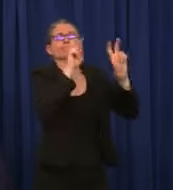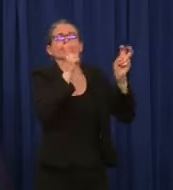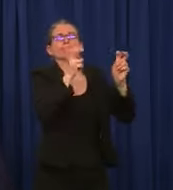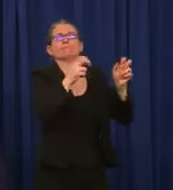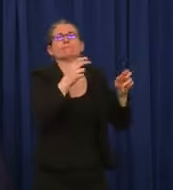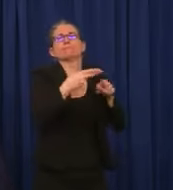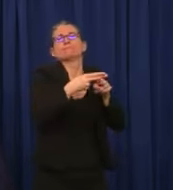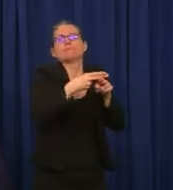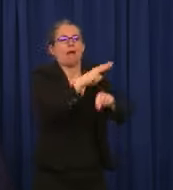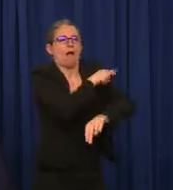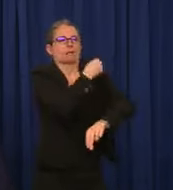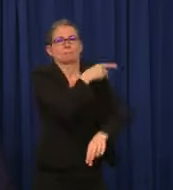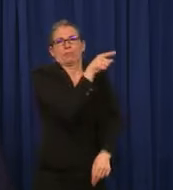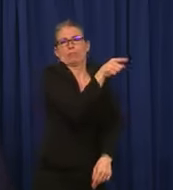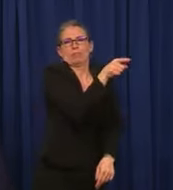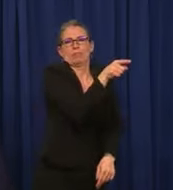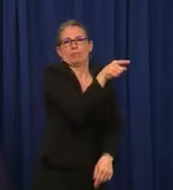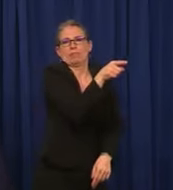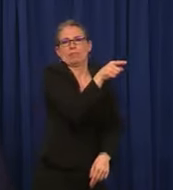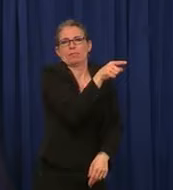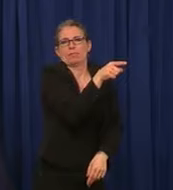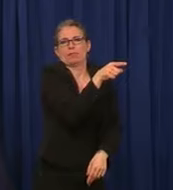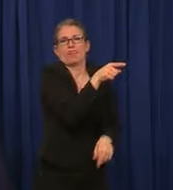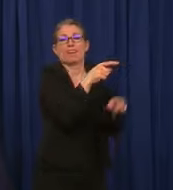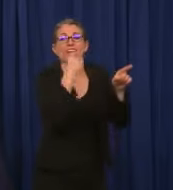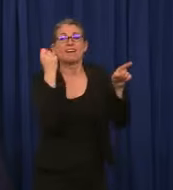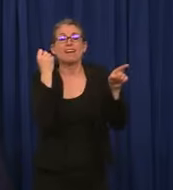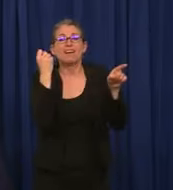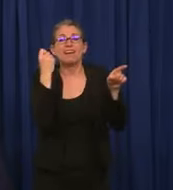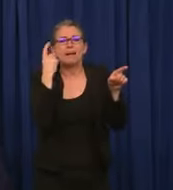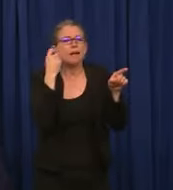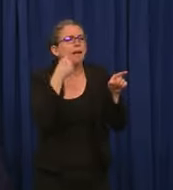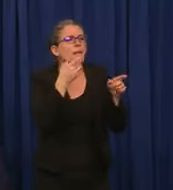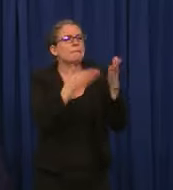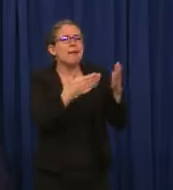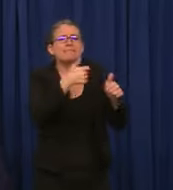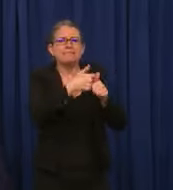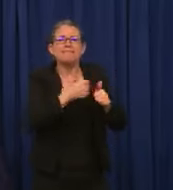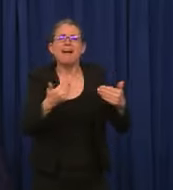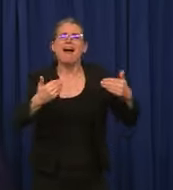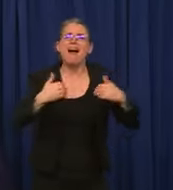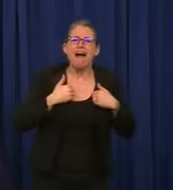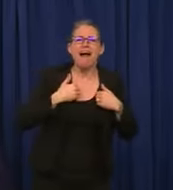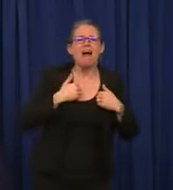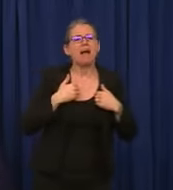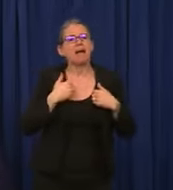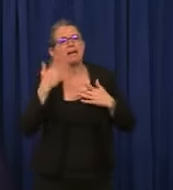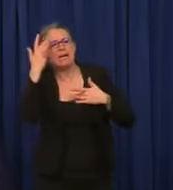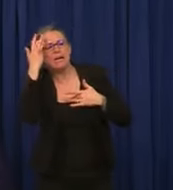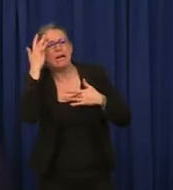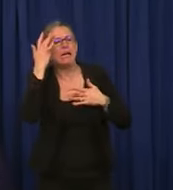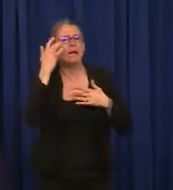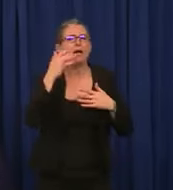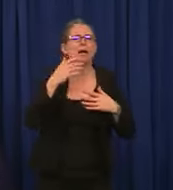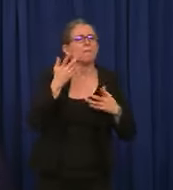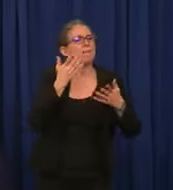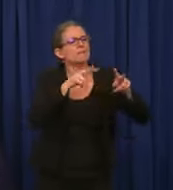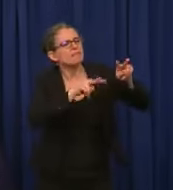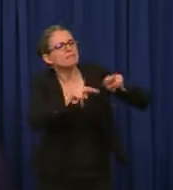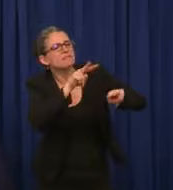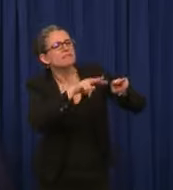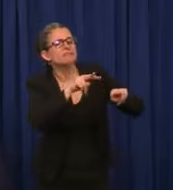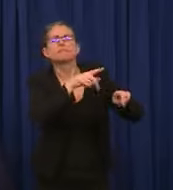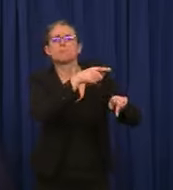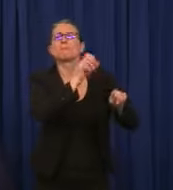symptoms of COVID-19 would go for a quick medical evaluation and triage. That's one set of plans that's